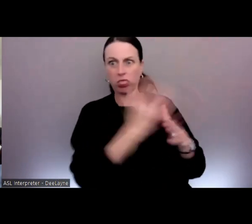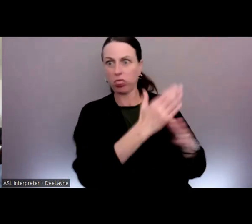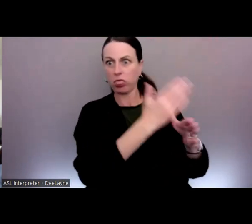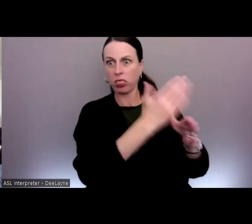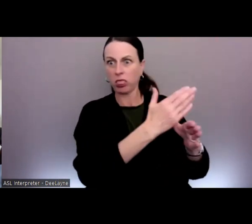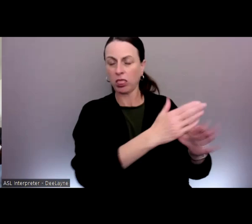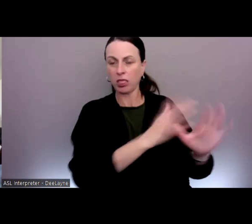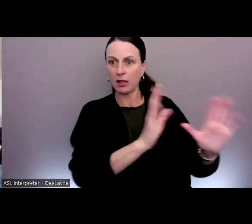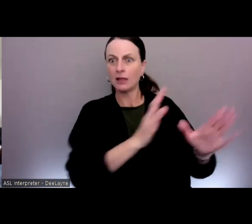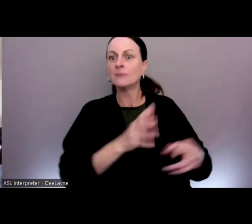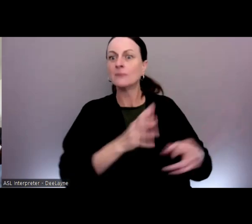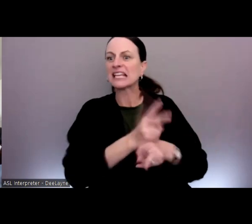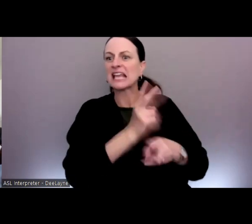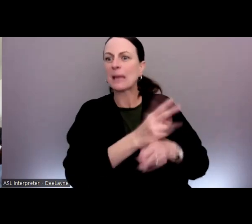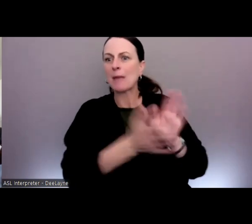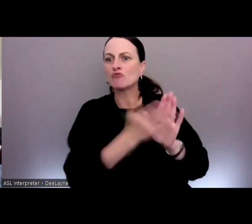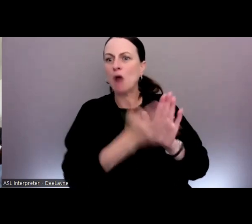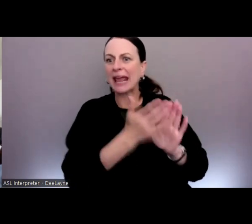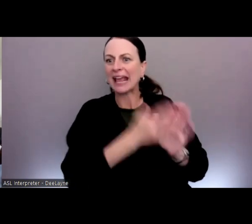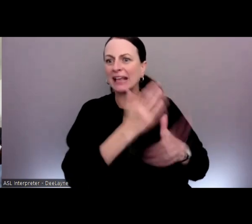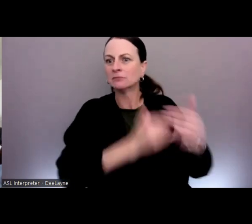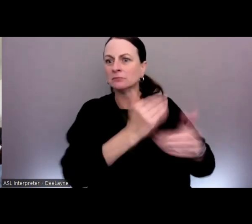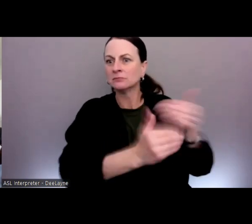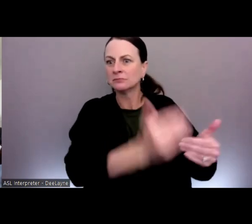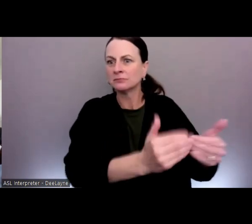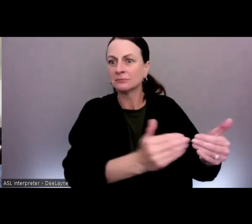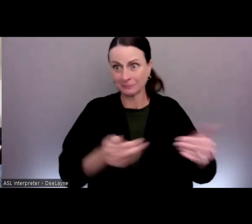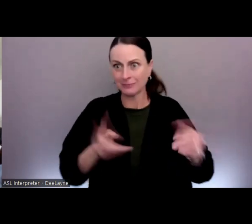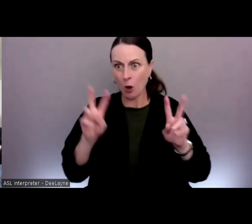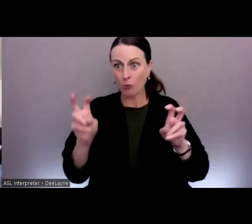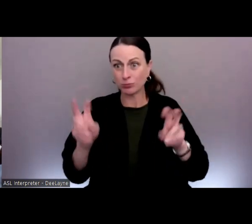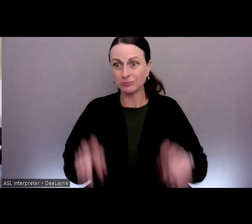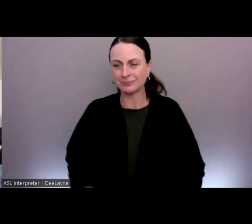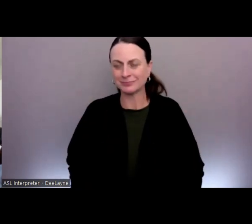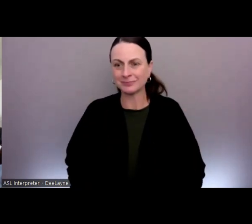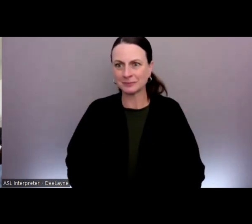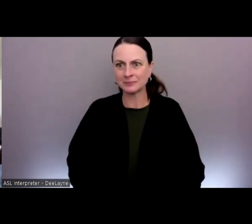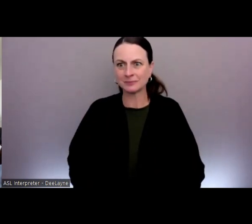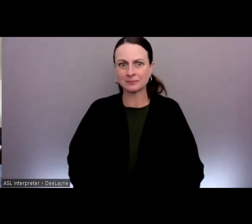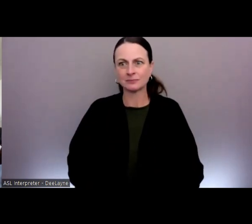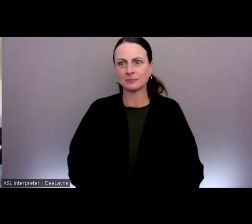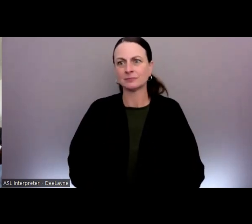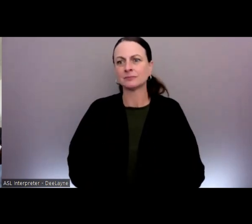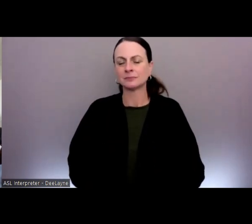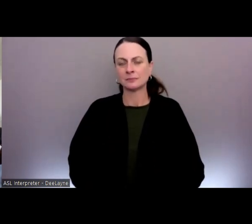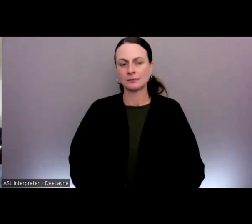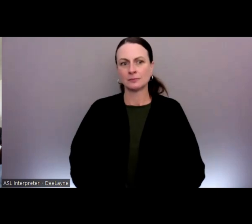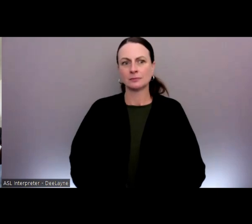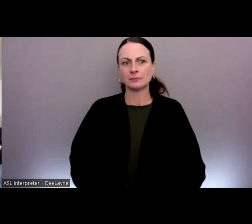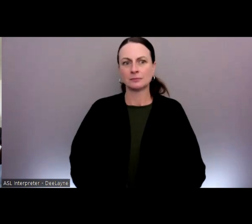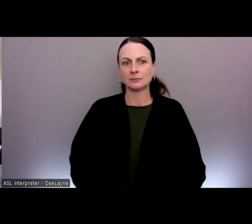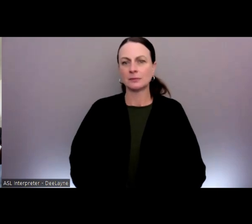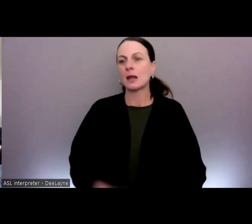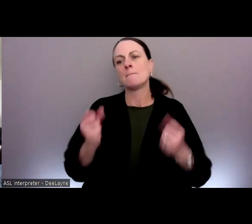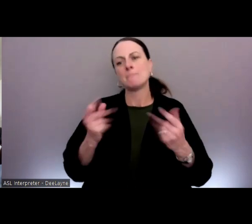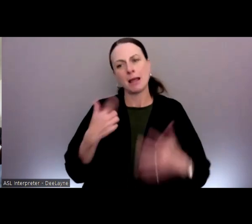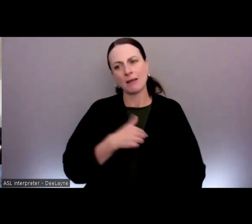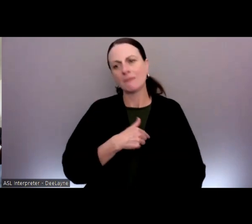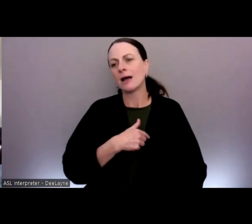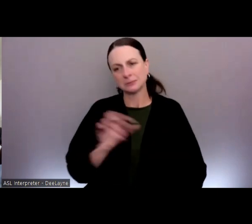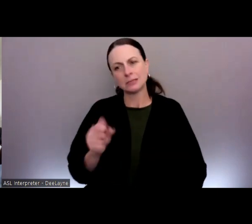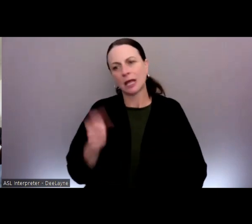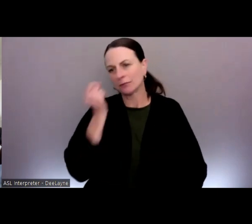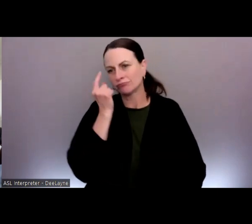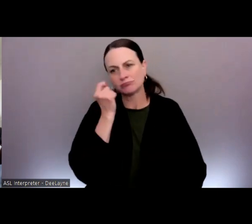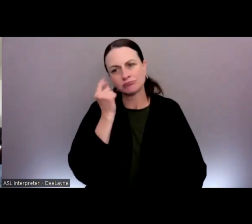and keep him running. And that's, of course, a quote from the book. So certainly many, many of us can increasingly relate to this